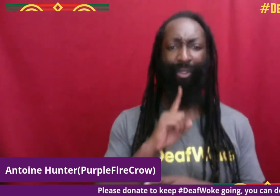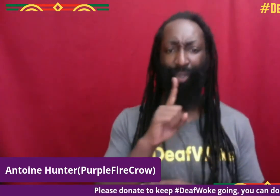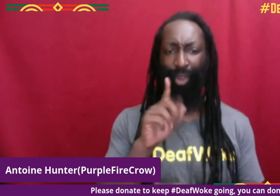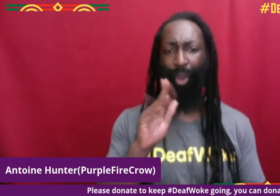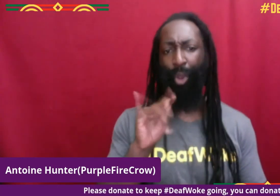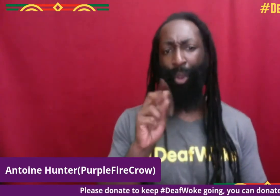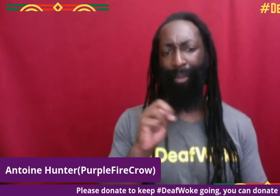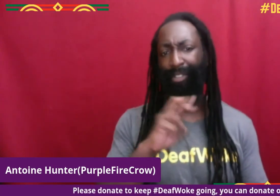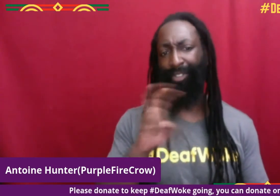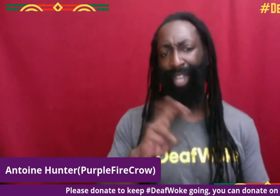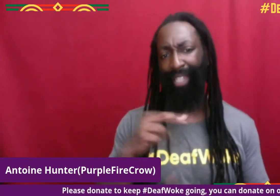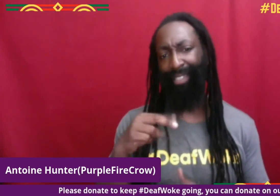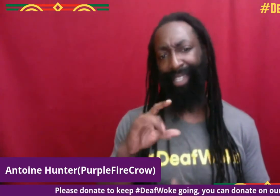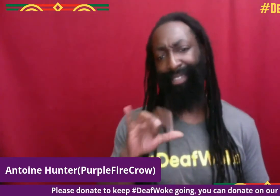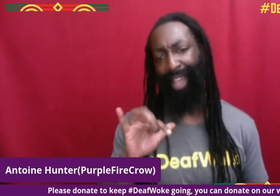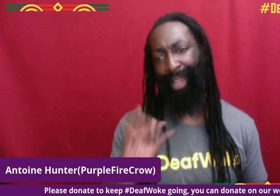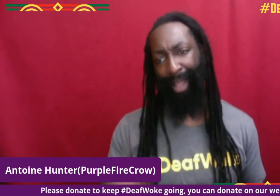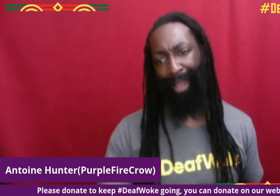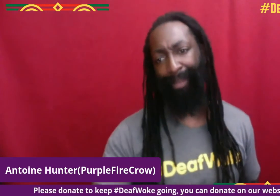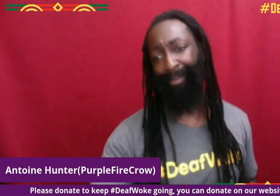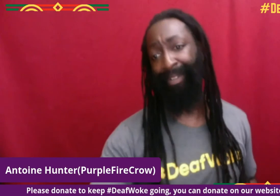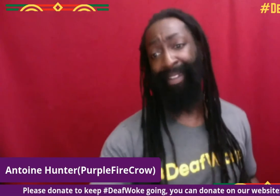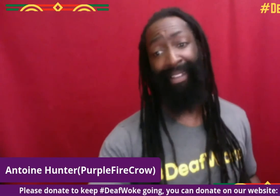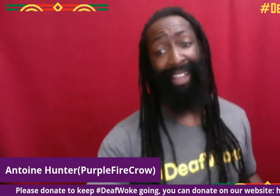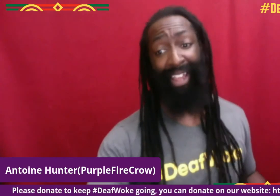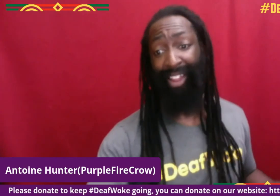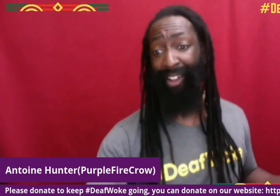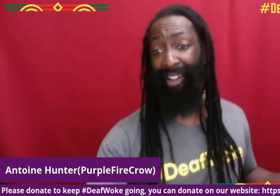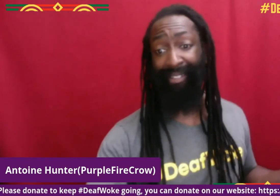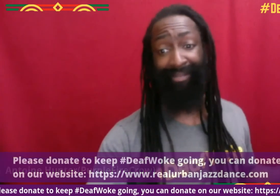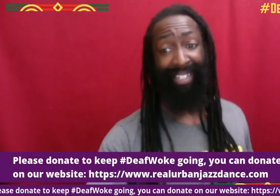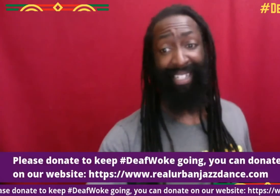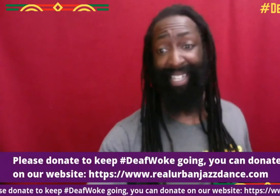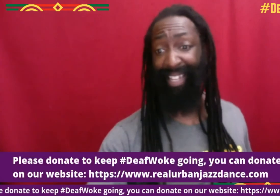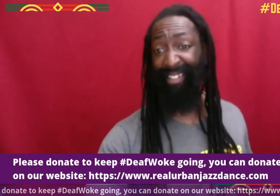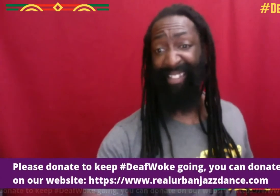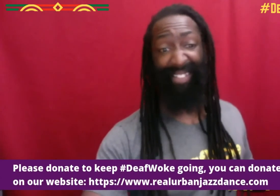this show, and if you can, contribute to